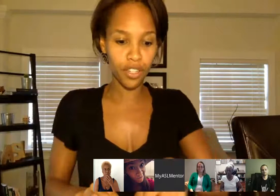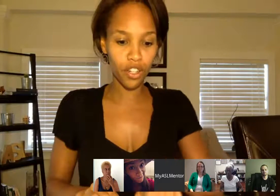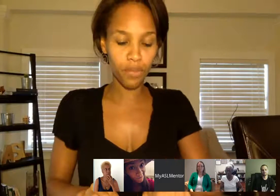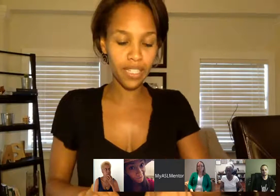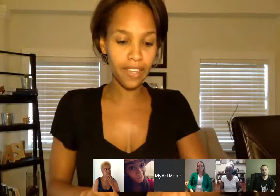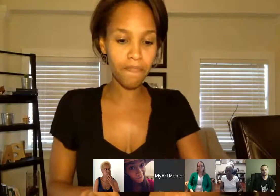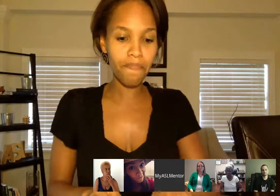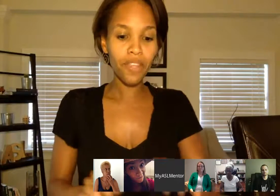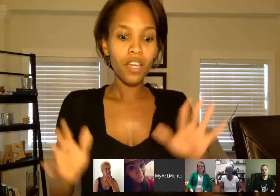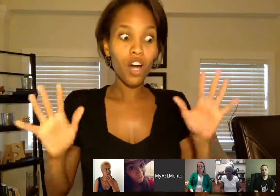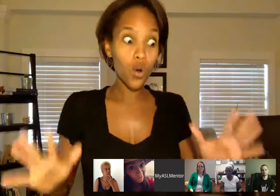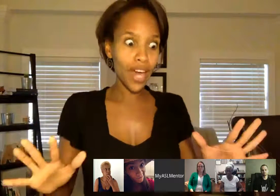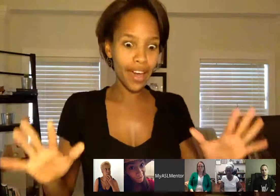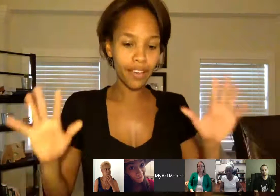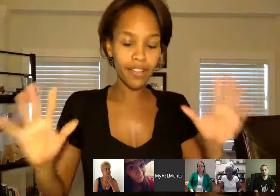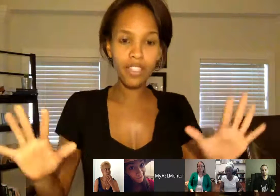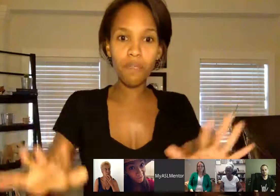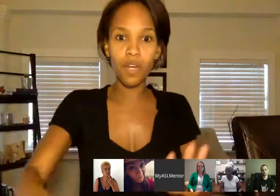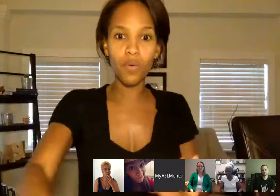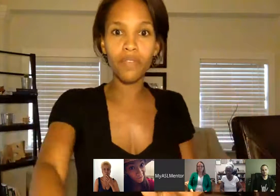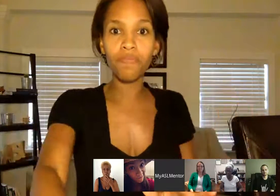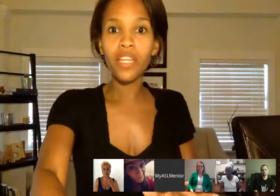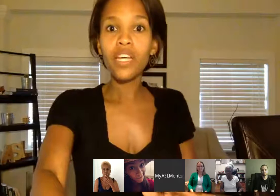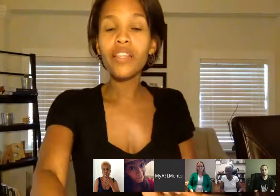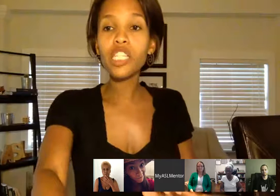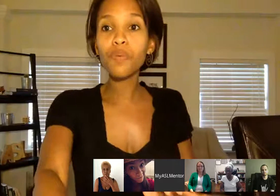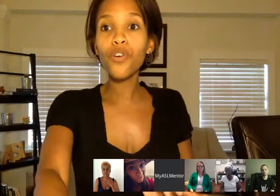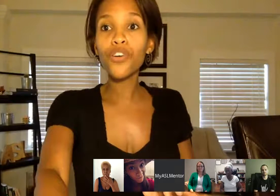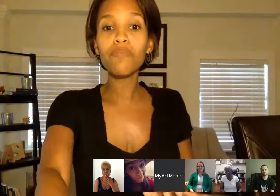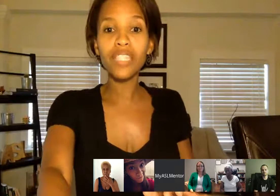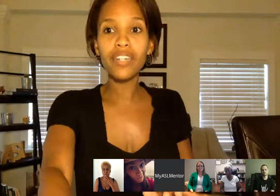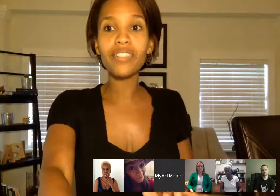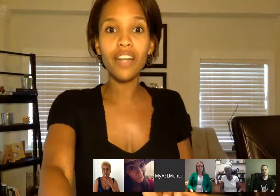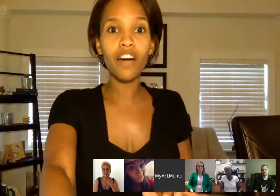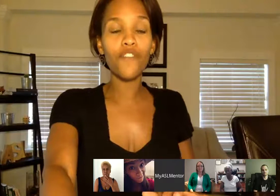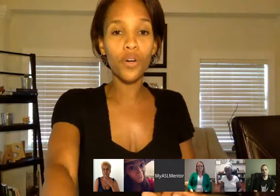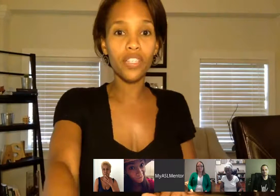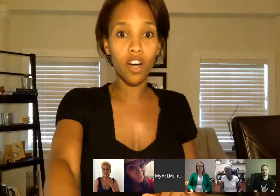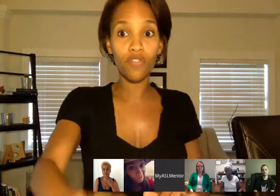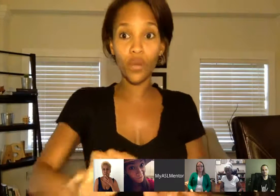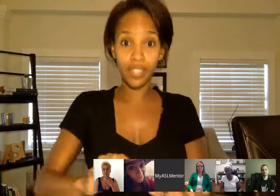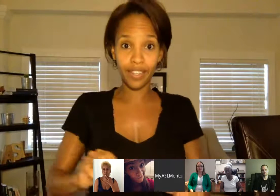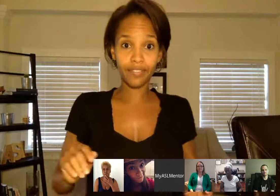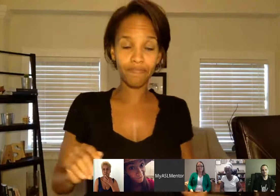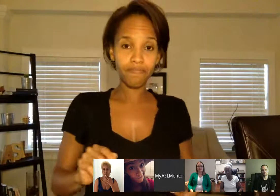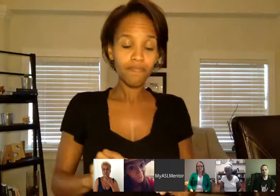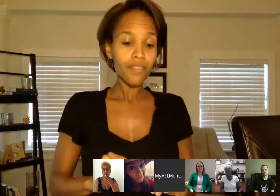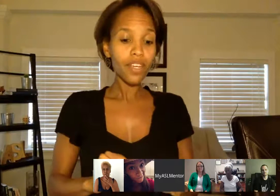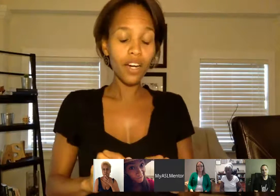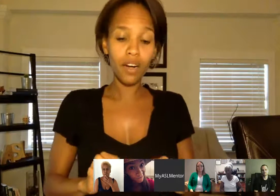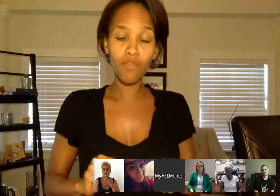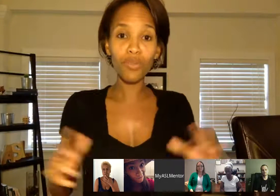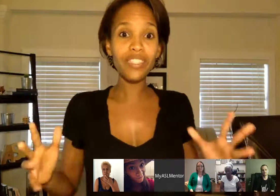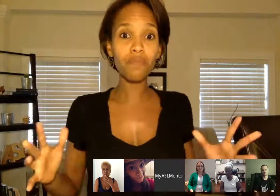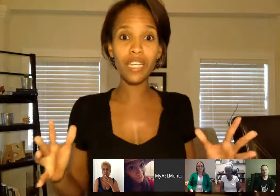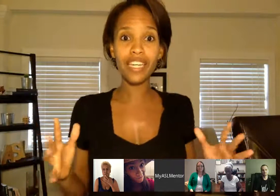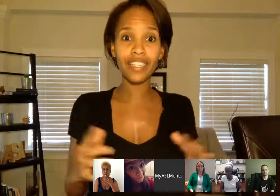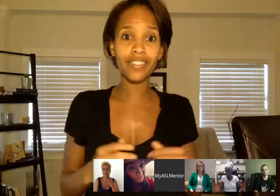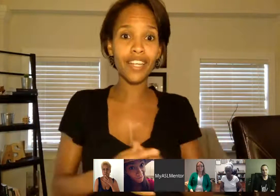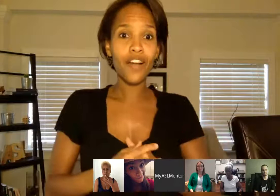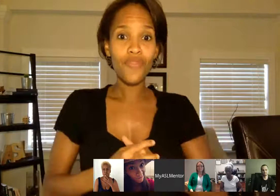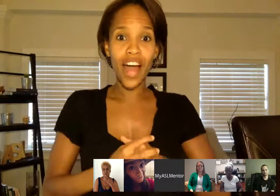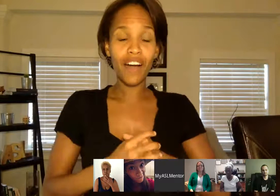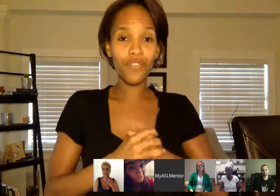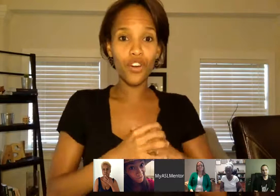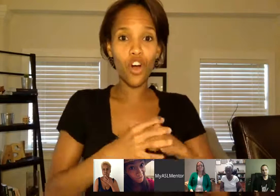you're missing. Okay, this is a big one. This program does not focus on voicing. The reason being